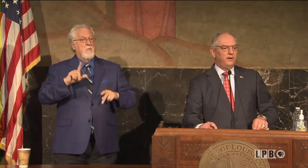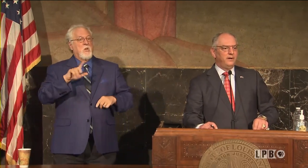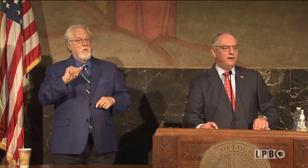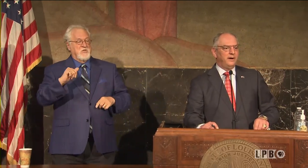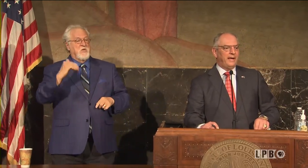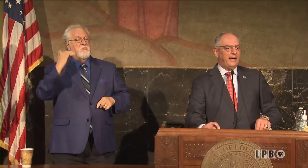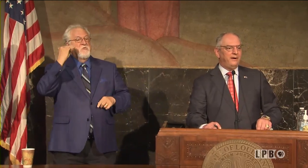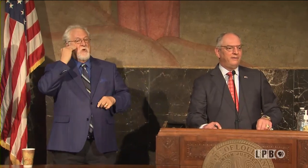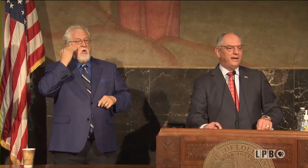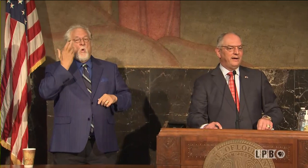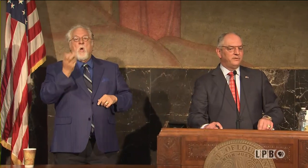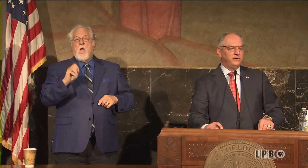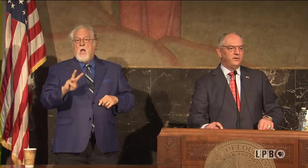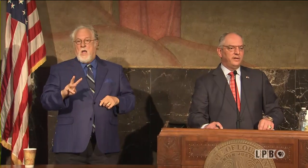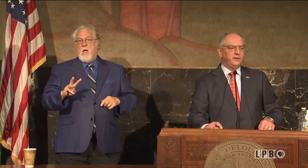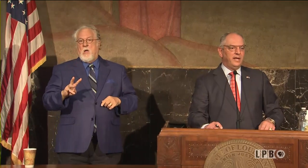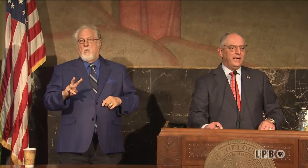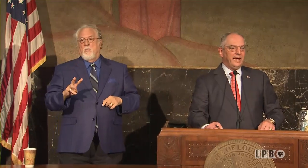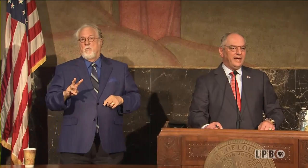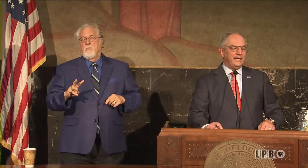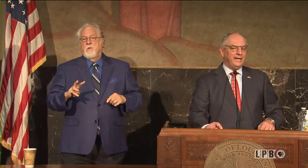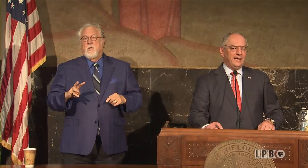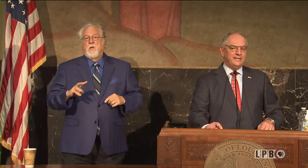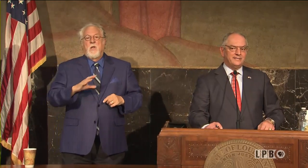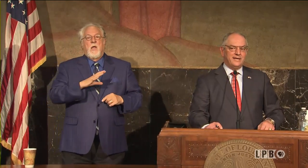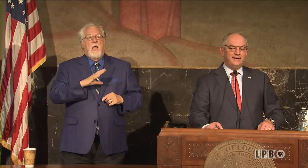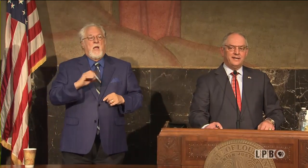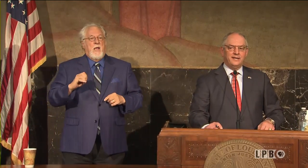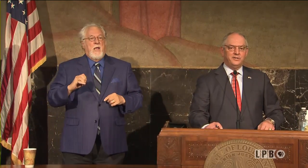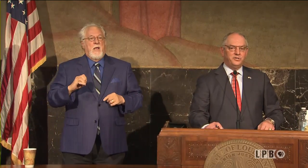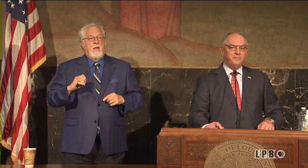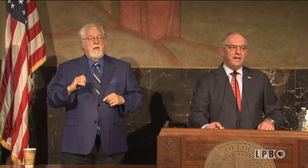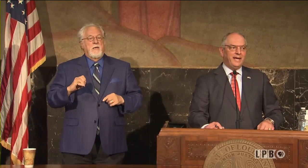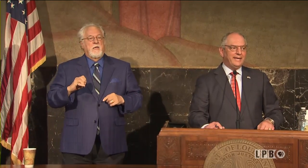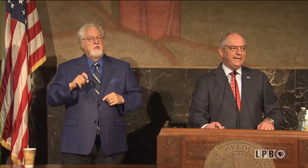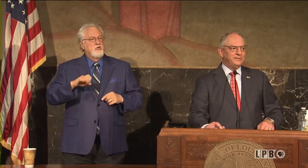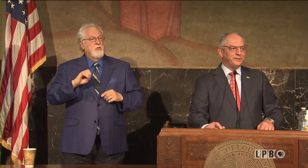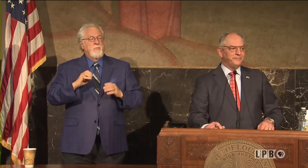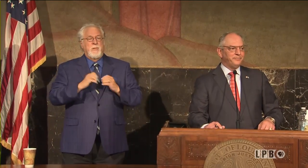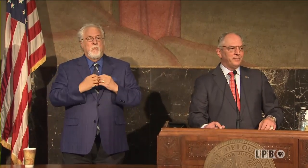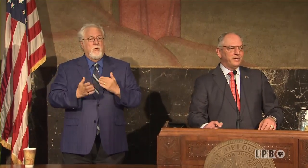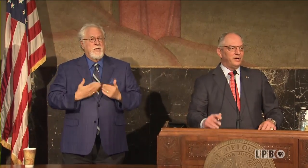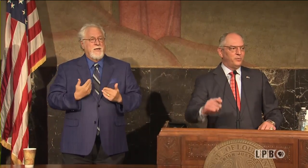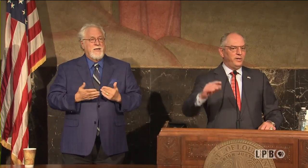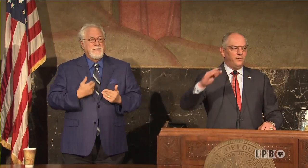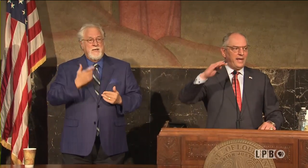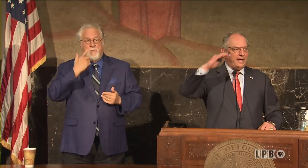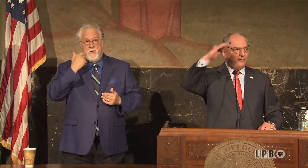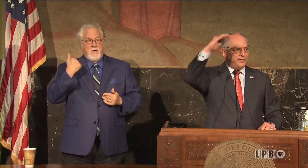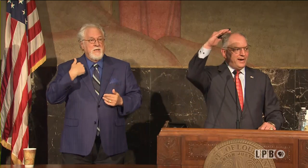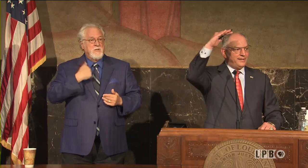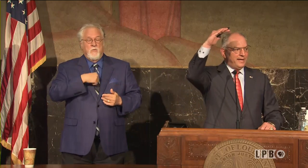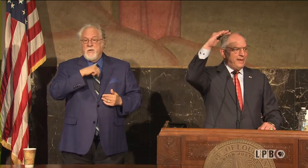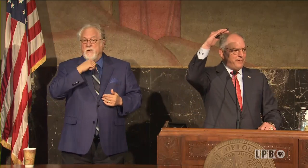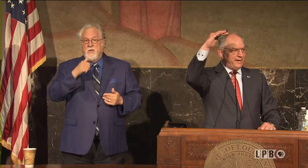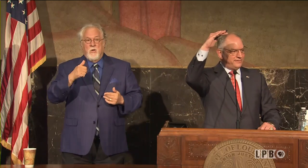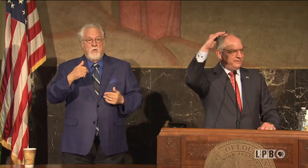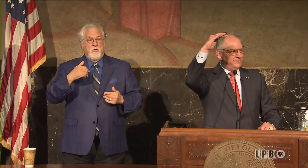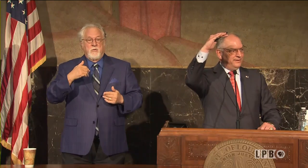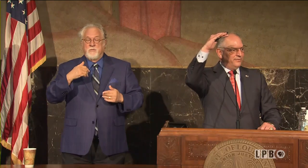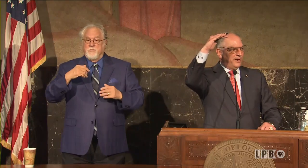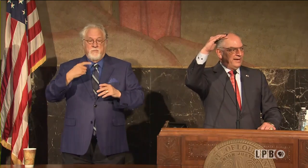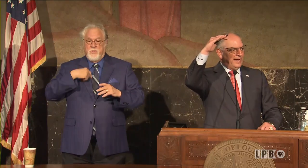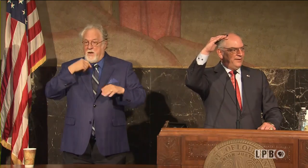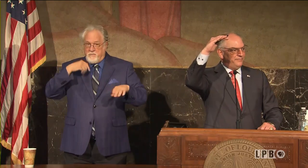know how to do it. And it should be a lot easier because we're not at the